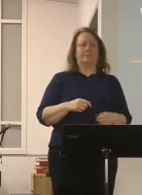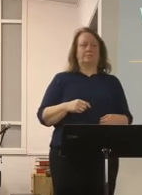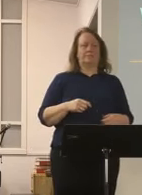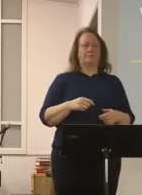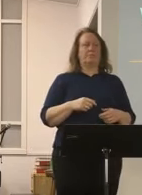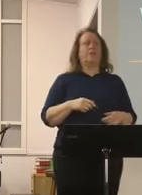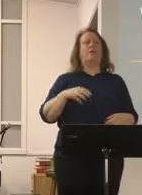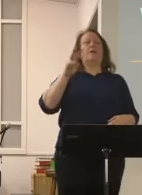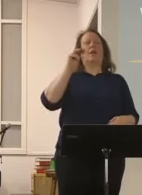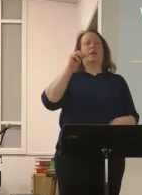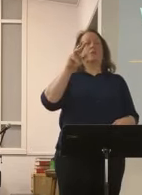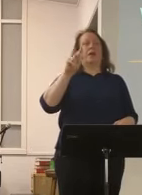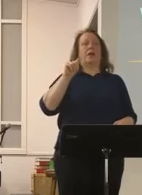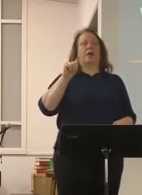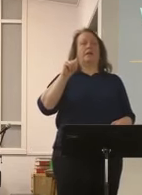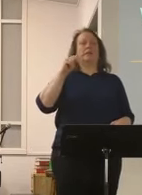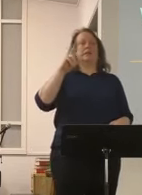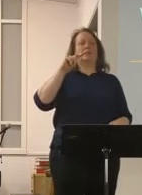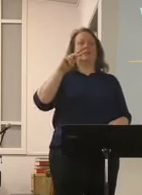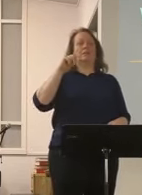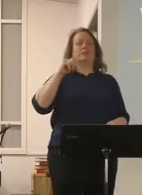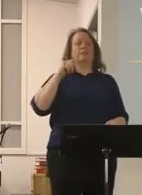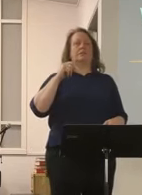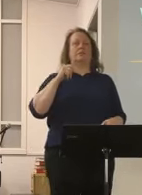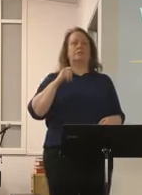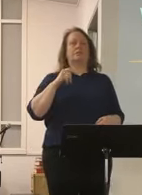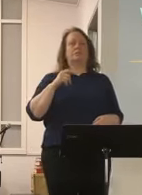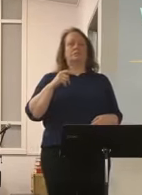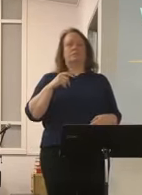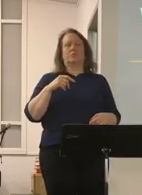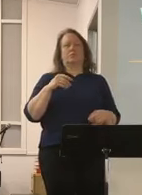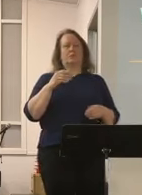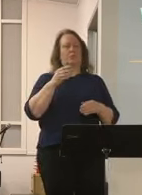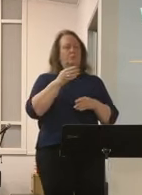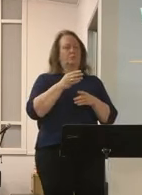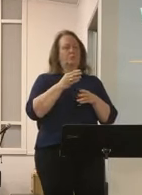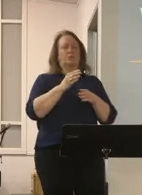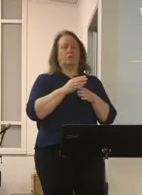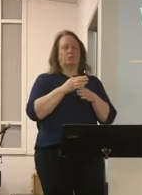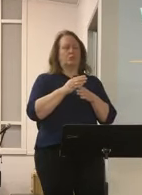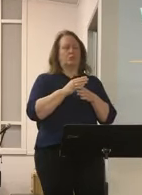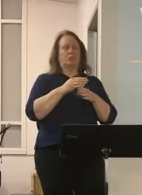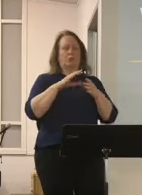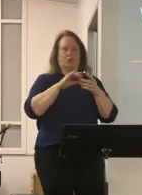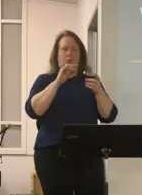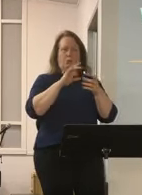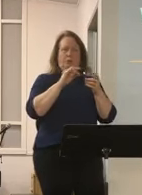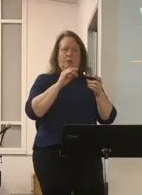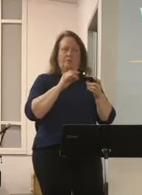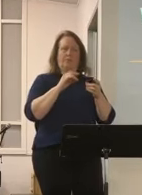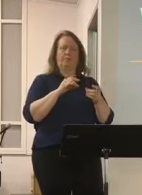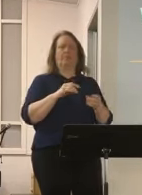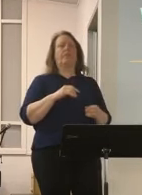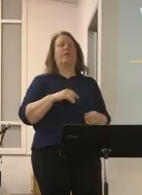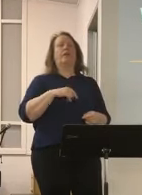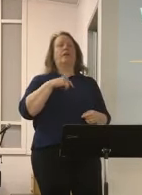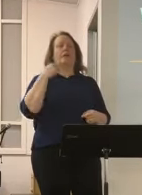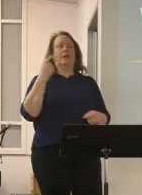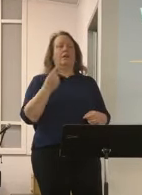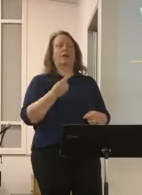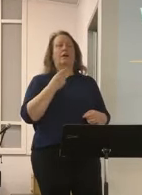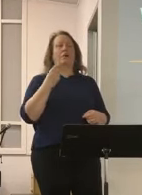And so Matthew is cutting out all the essentials. And Matthew is always referring a